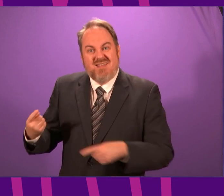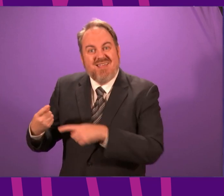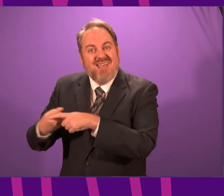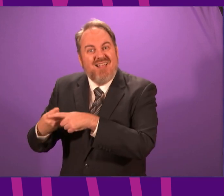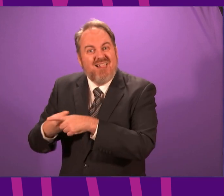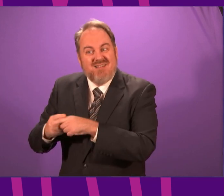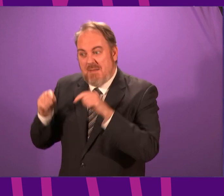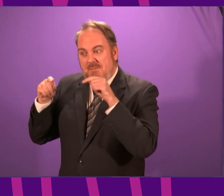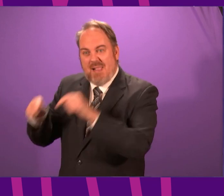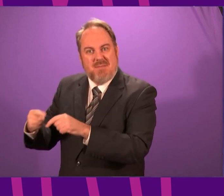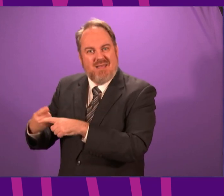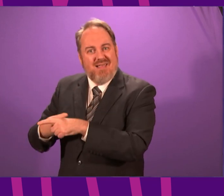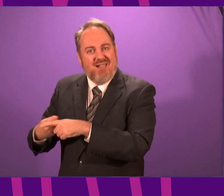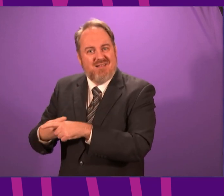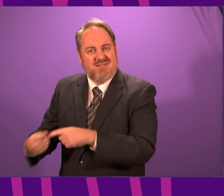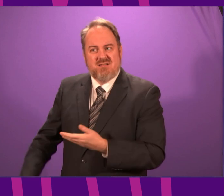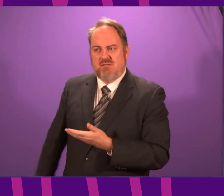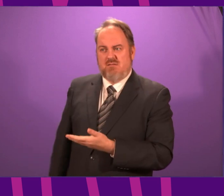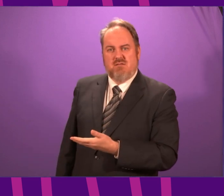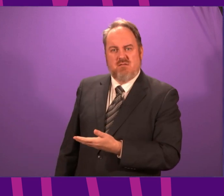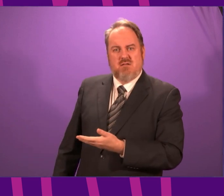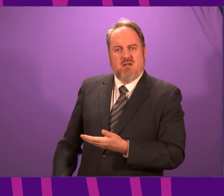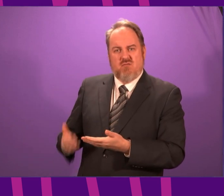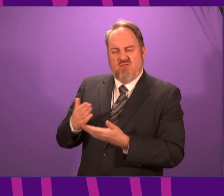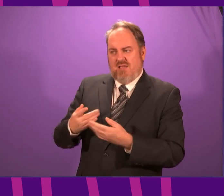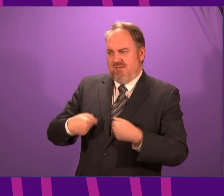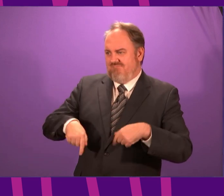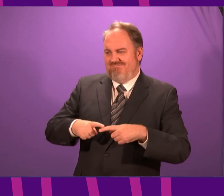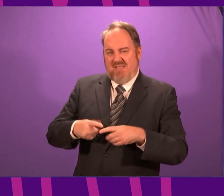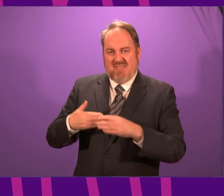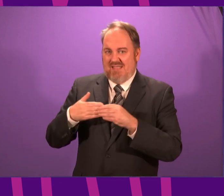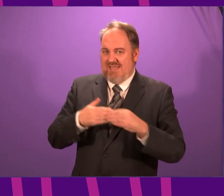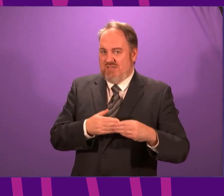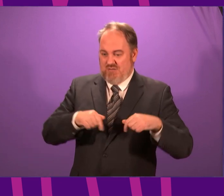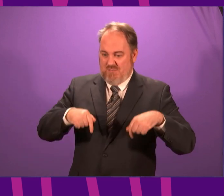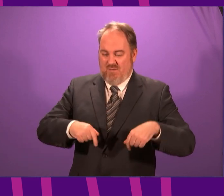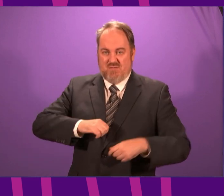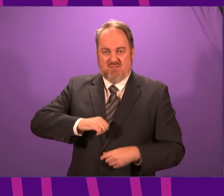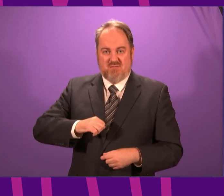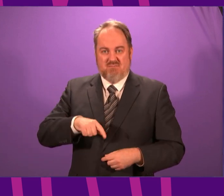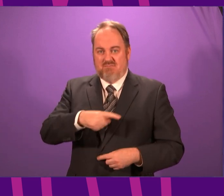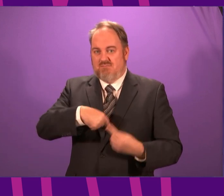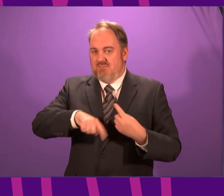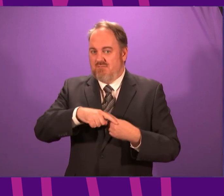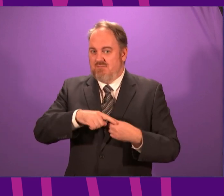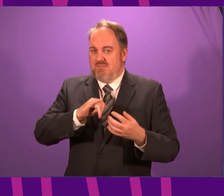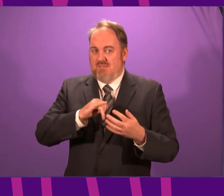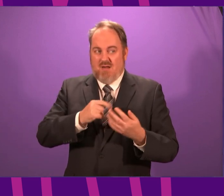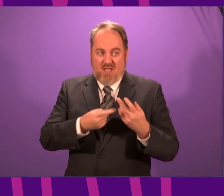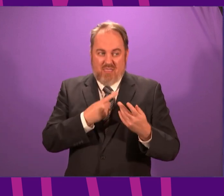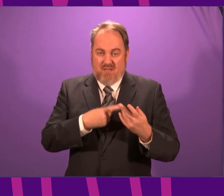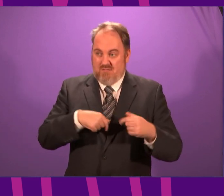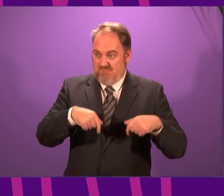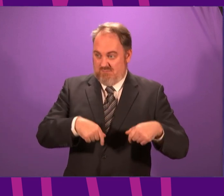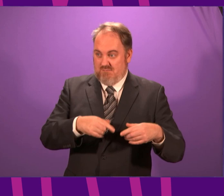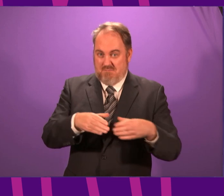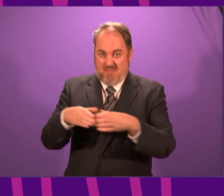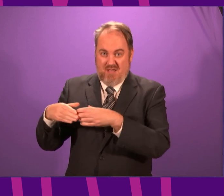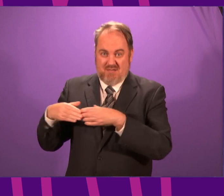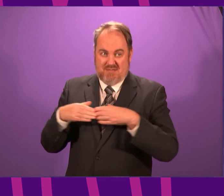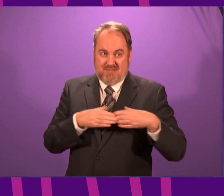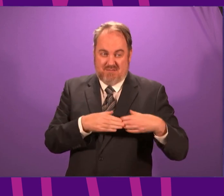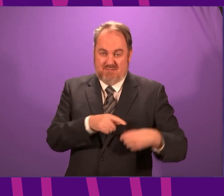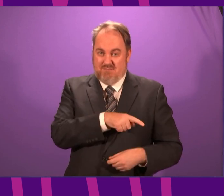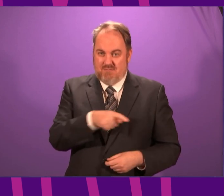England. And that is something that has not been refuted enough by the leadership of the various political parties in this parliament. And I